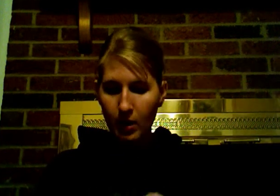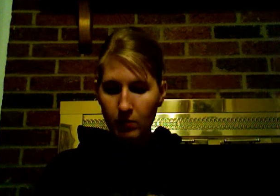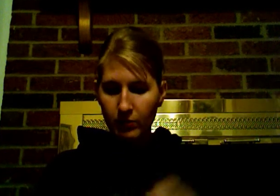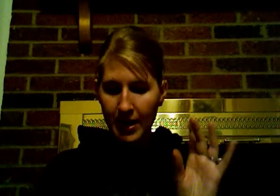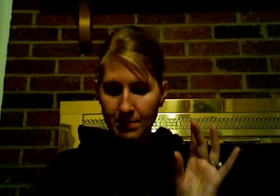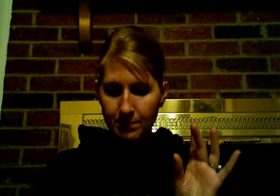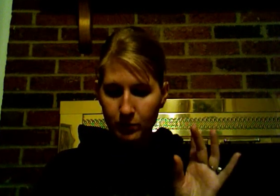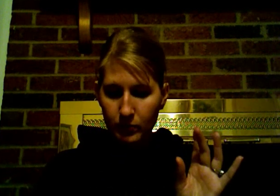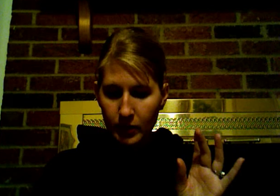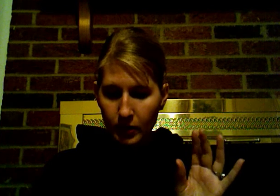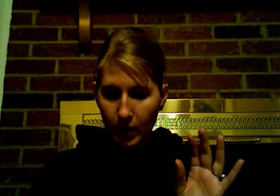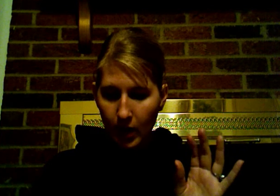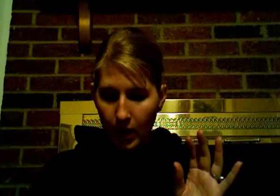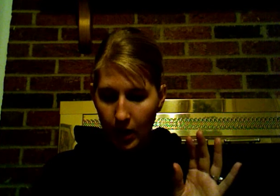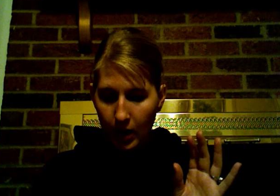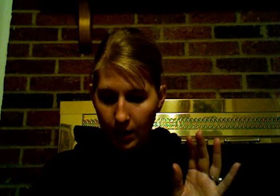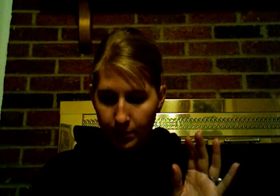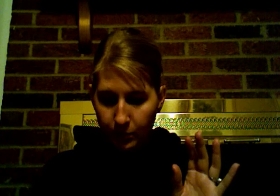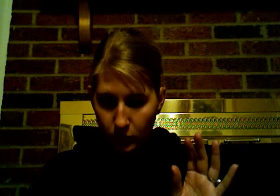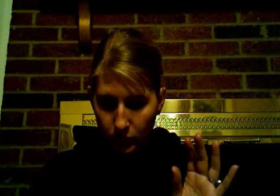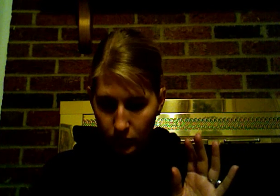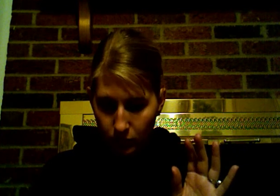Moving on.